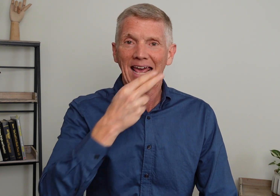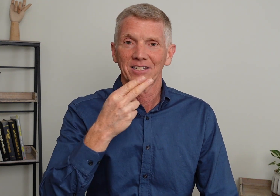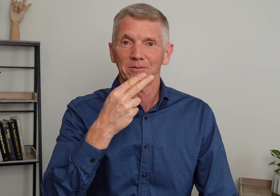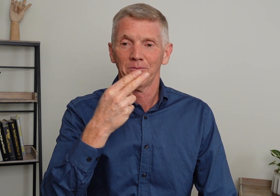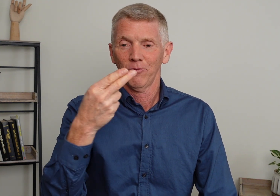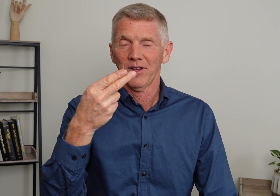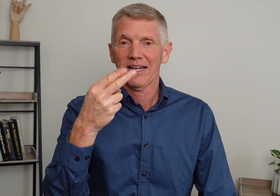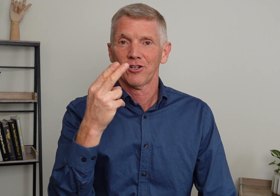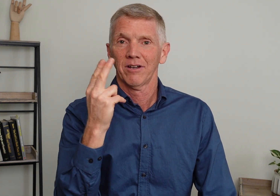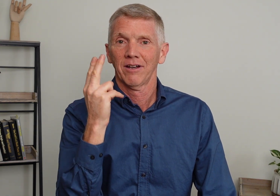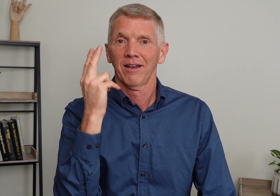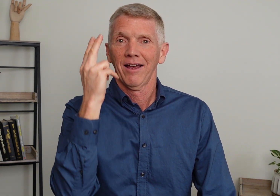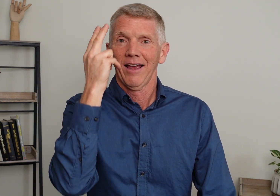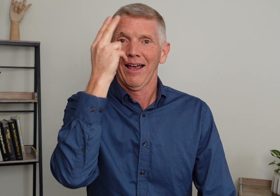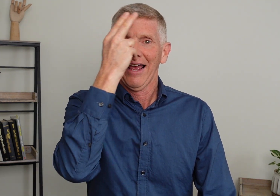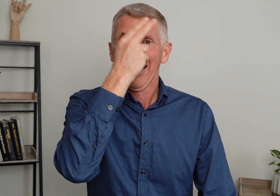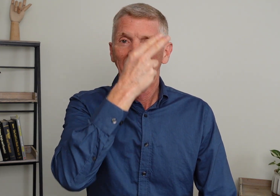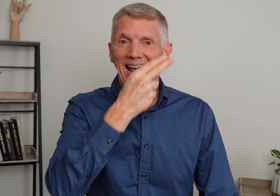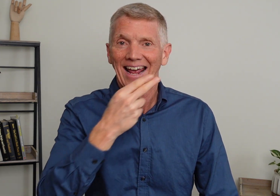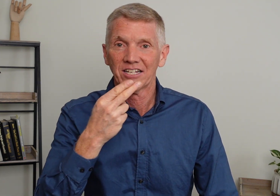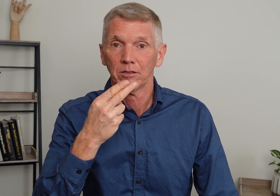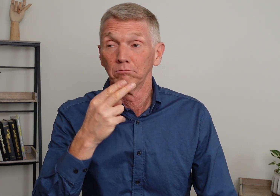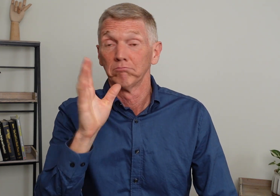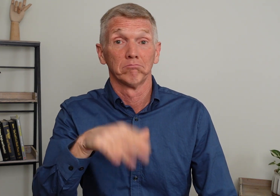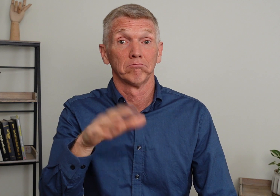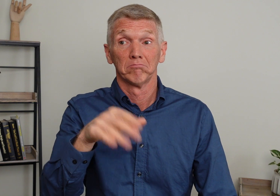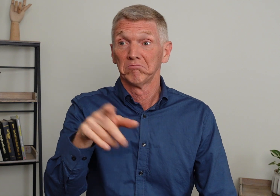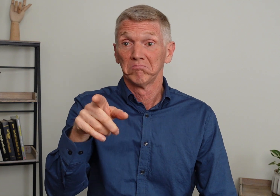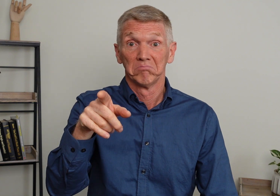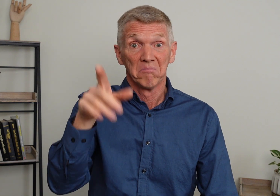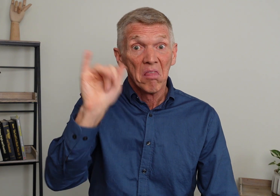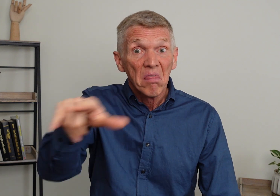Handsome with an H. Handsome.